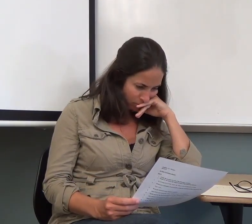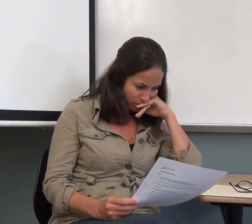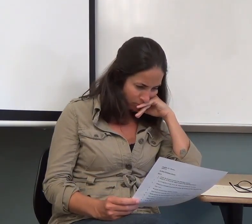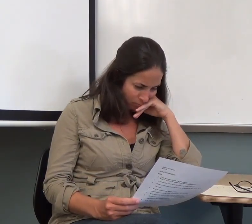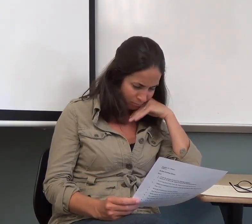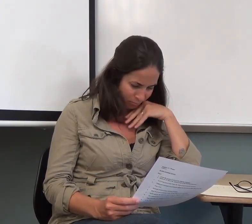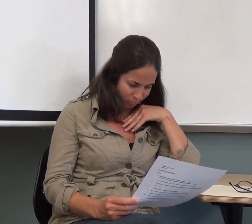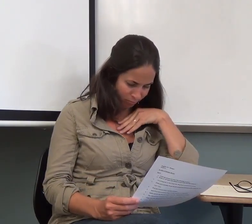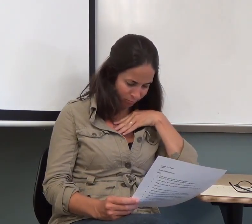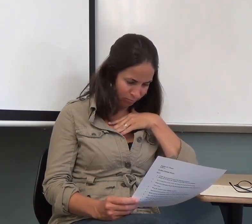C-R-U-Z, right? Yes.